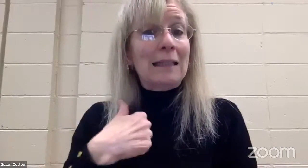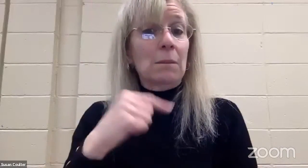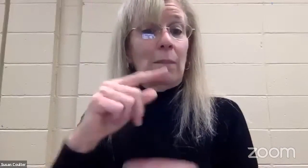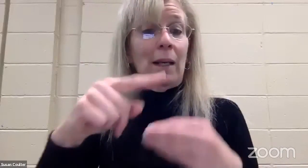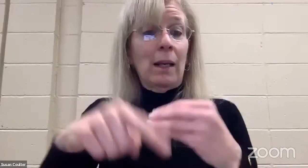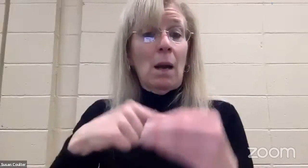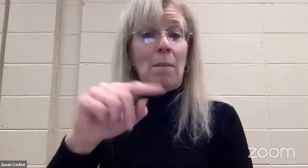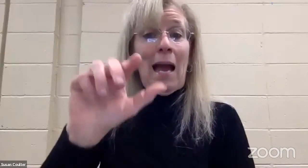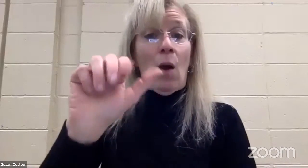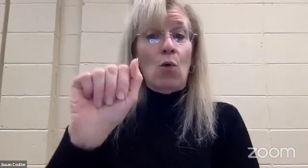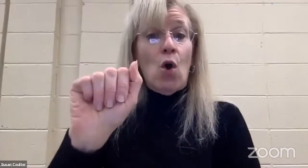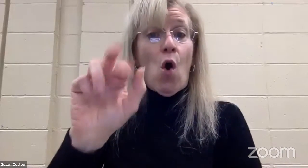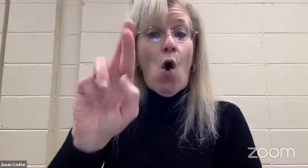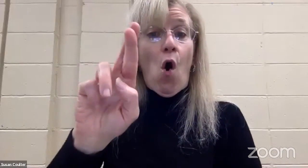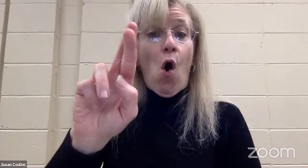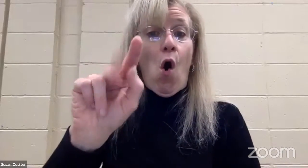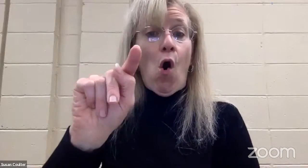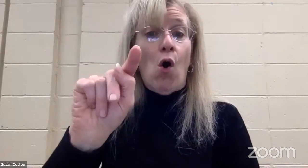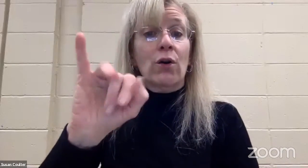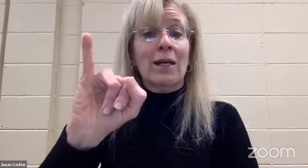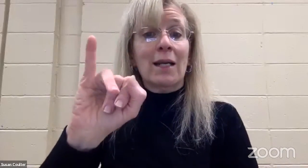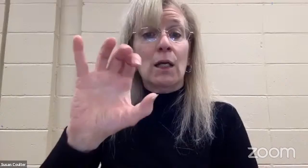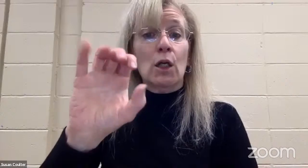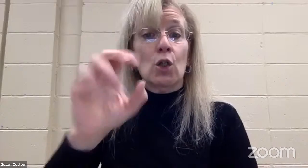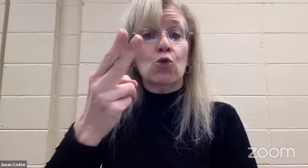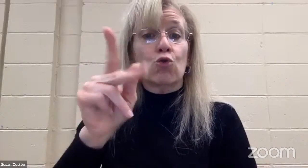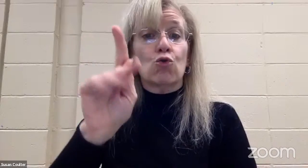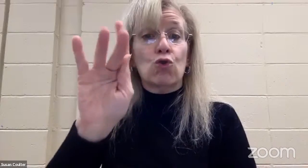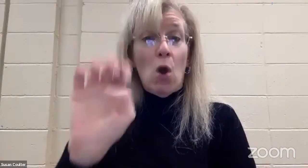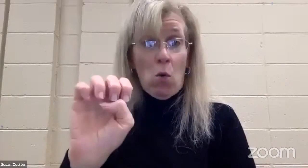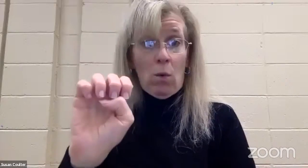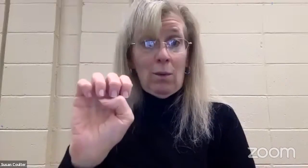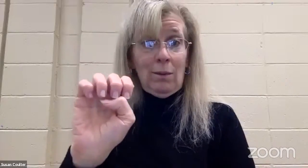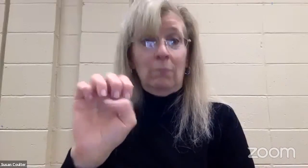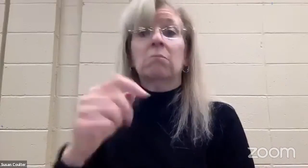Casey asked me about artichoke.